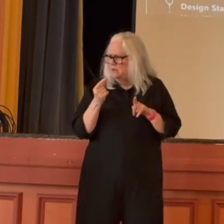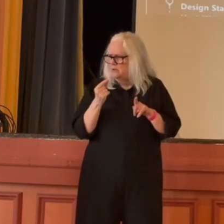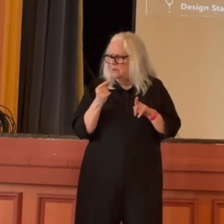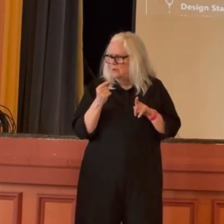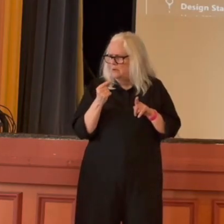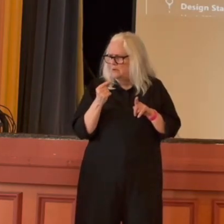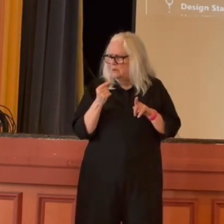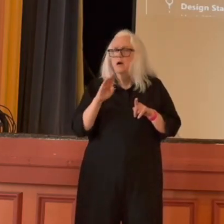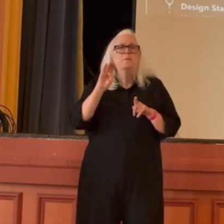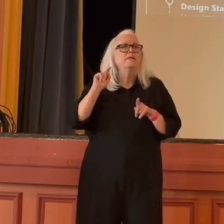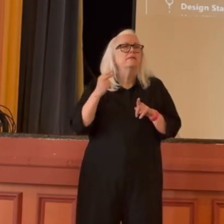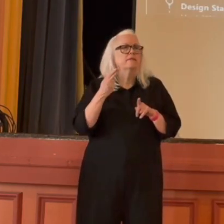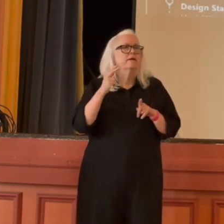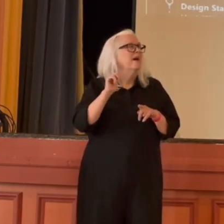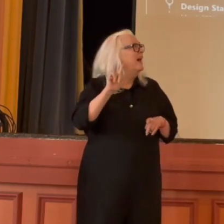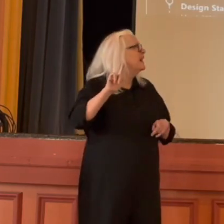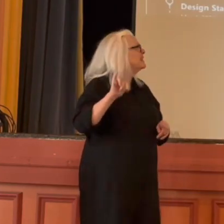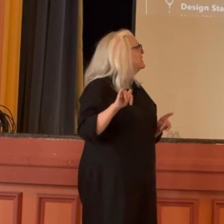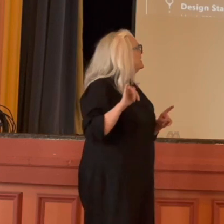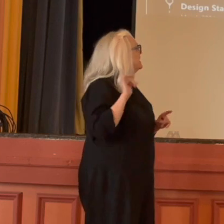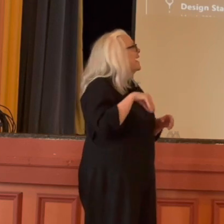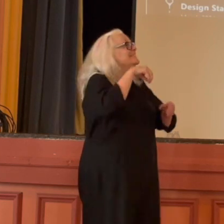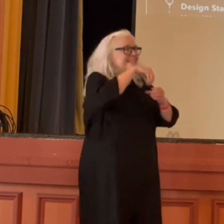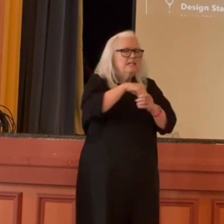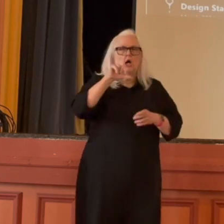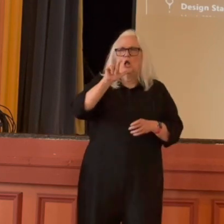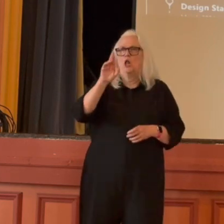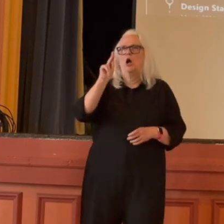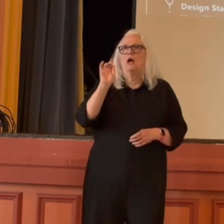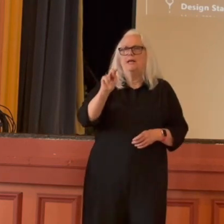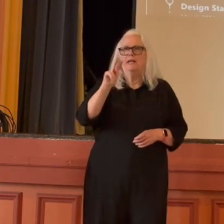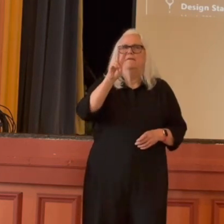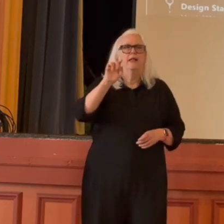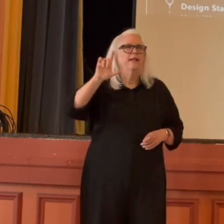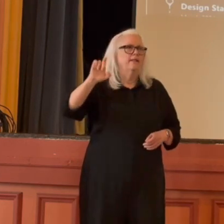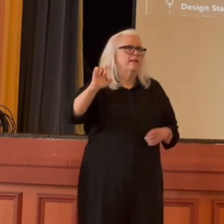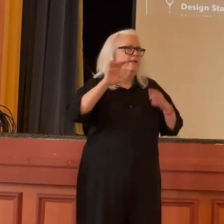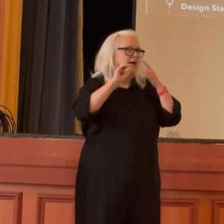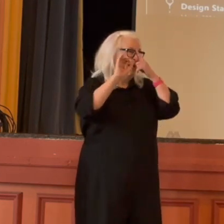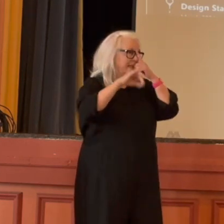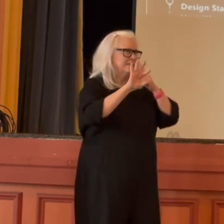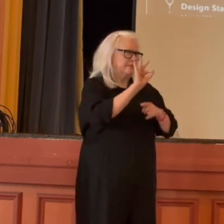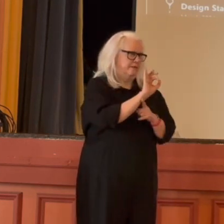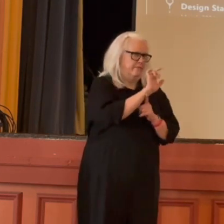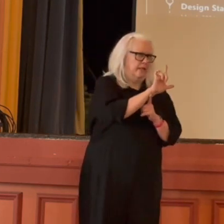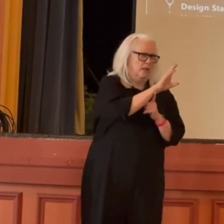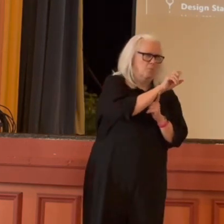Bass Alley. This is in Larkinville, and this is Fillmore over